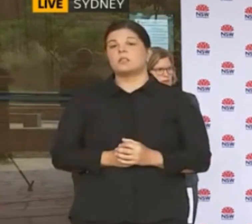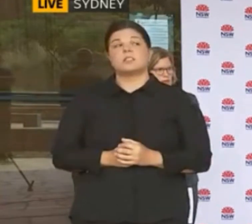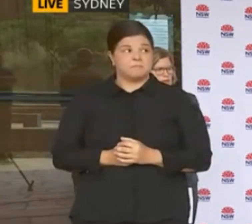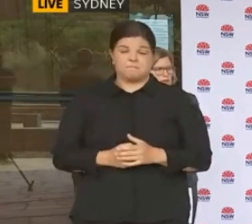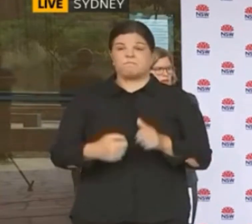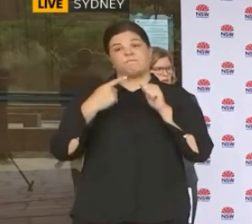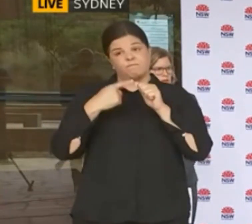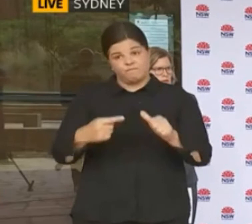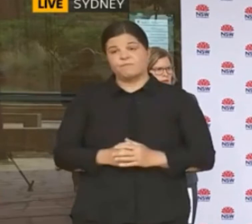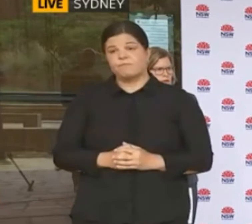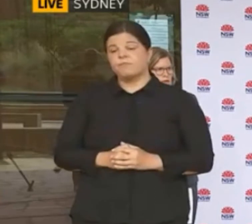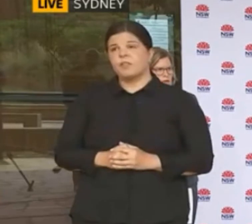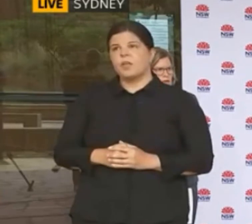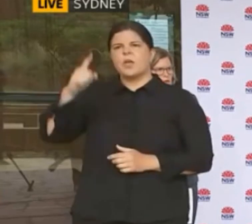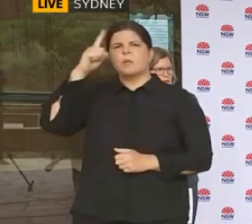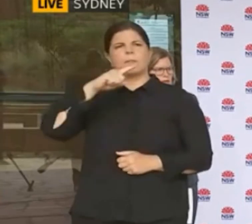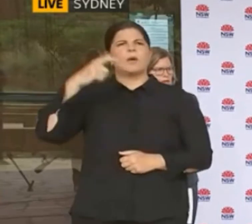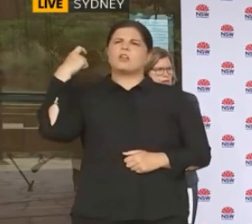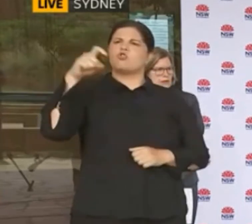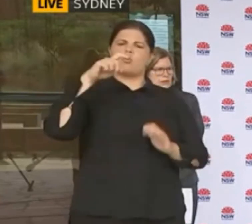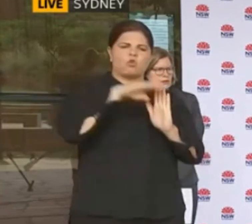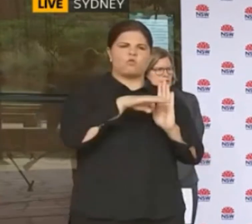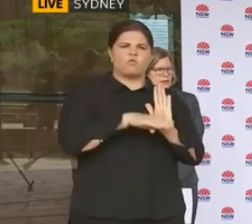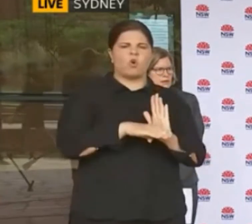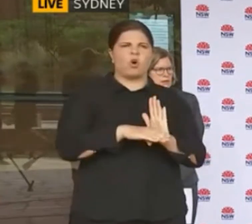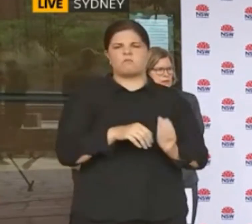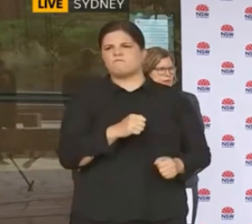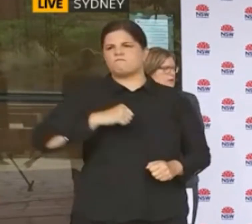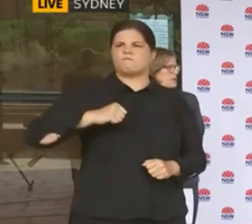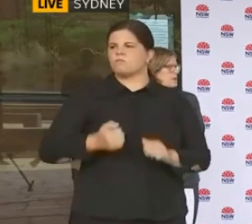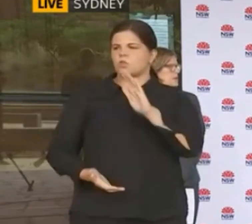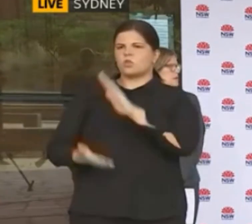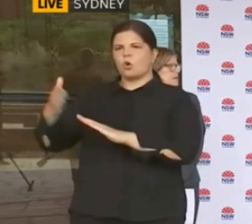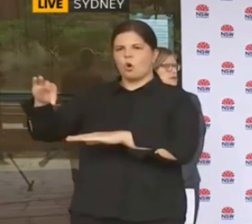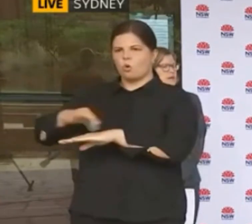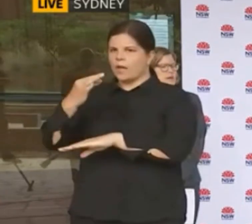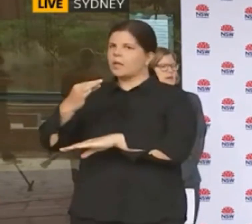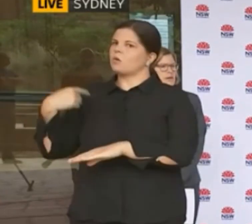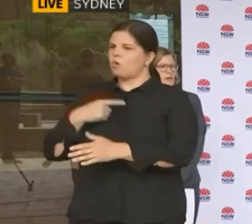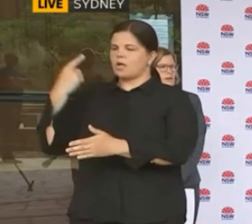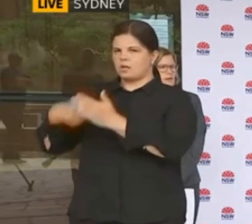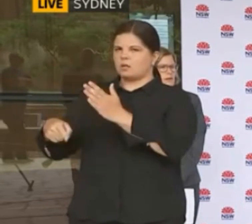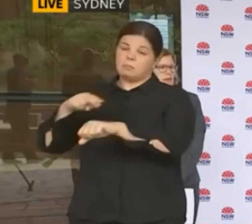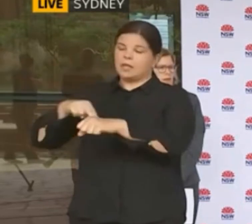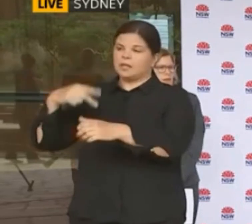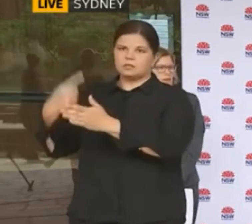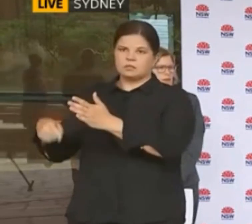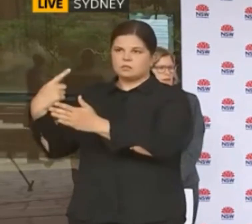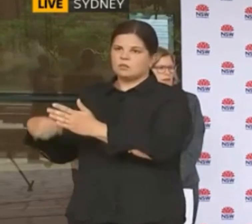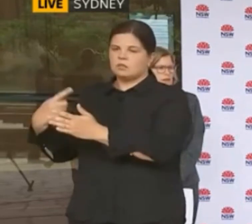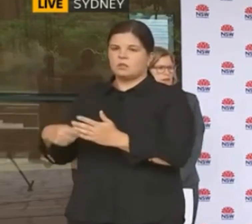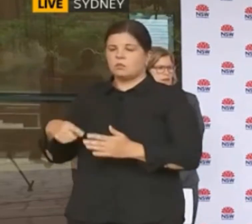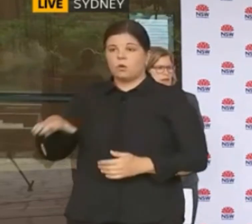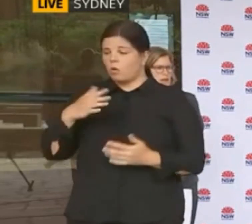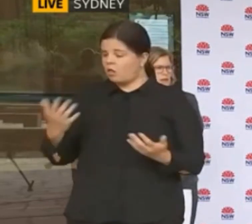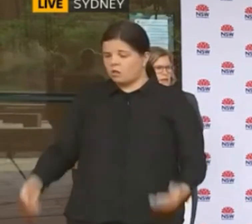behaviour that risks it for everybody, and police have acted swiftly in finding people. But I think all of us were just